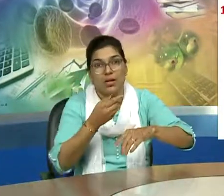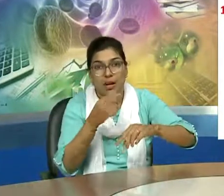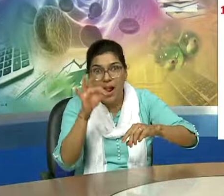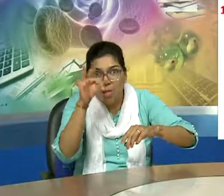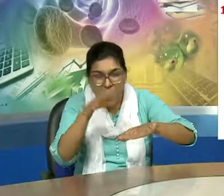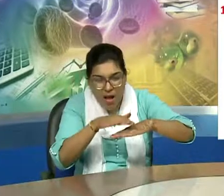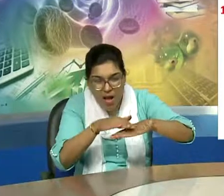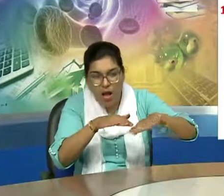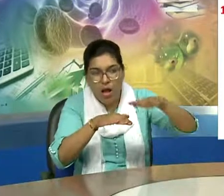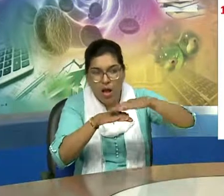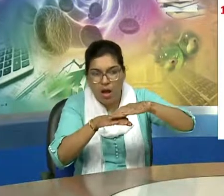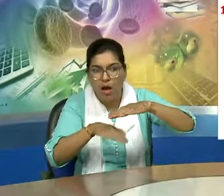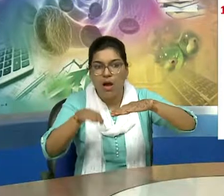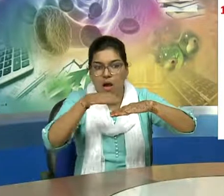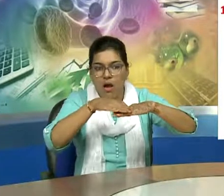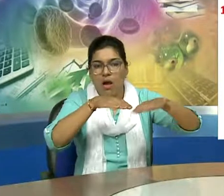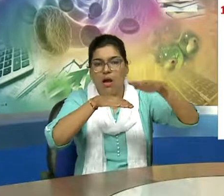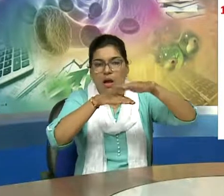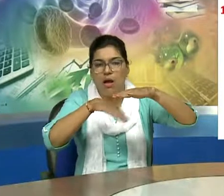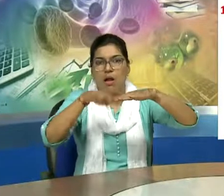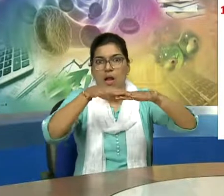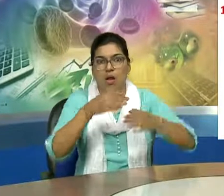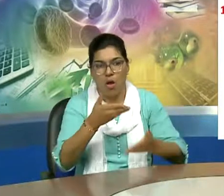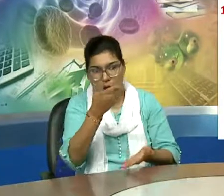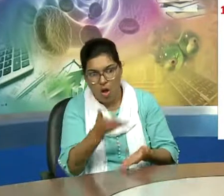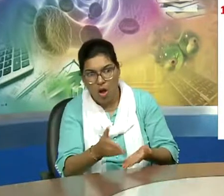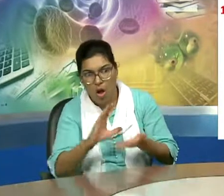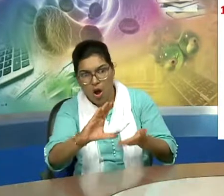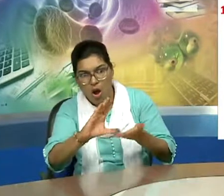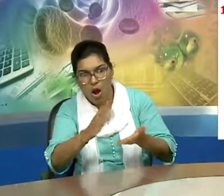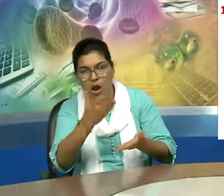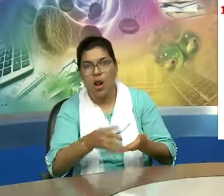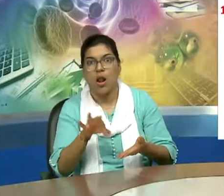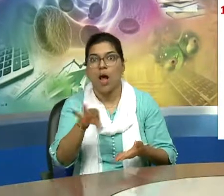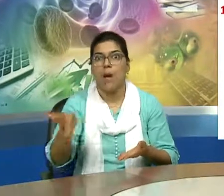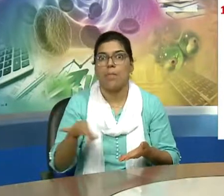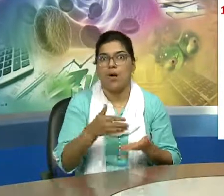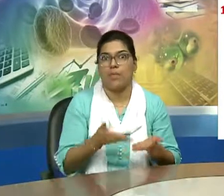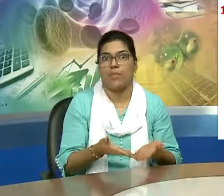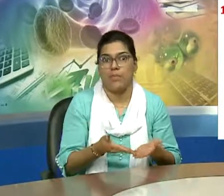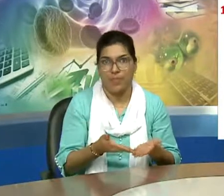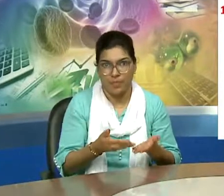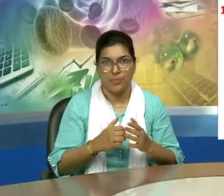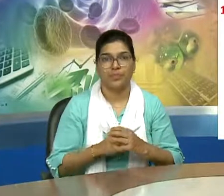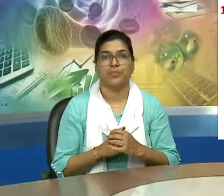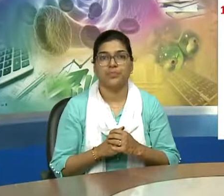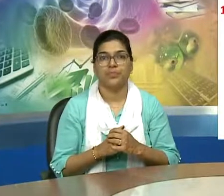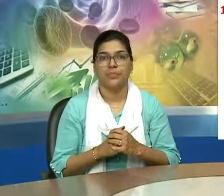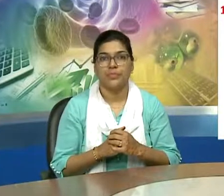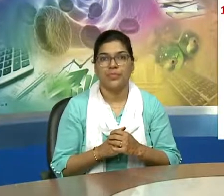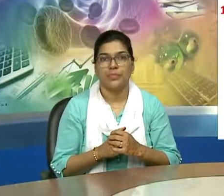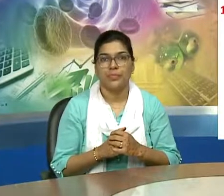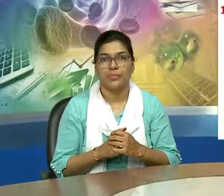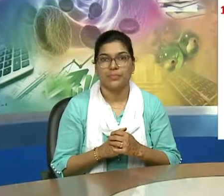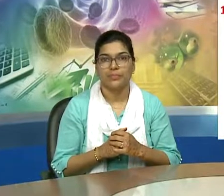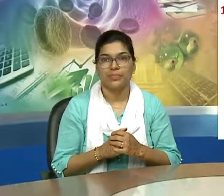And then if the soil is saline, that is not fit for cultivation. And